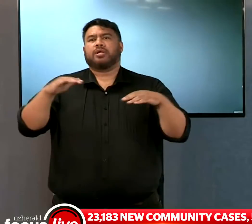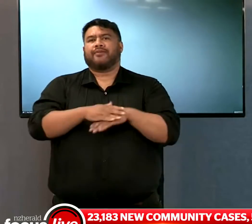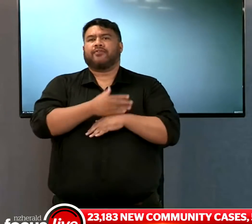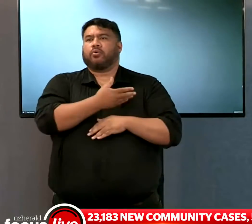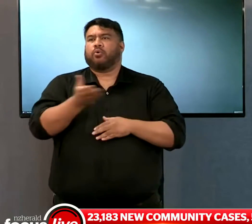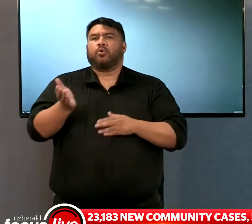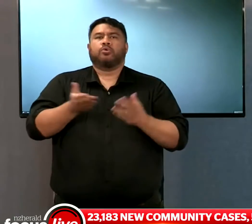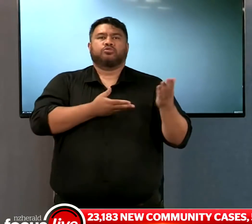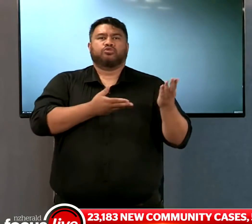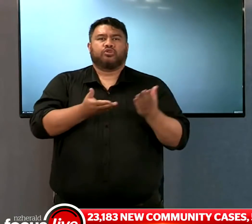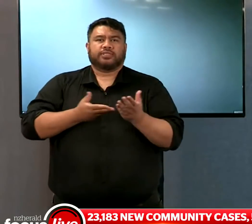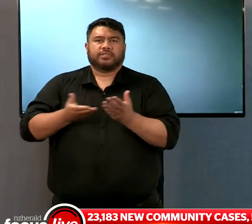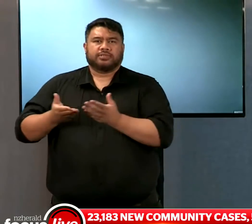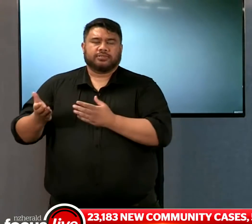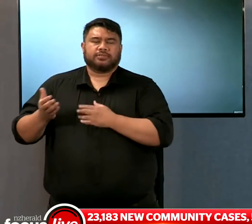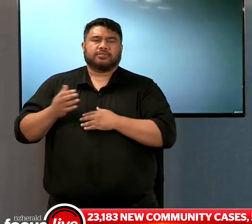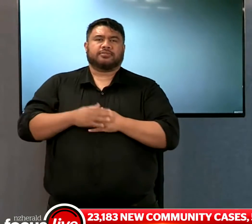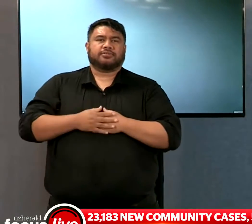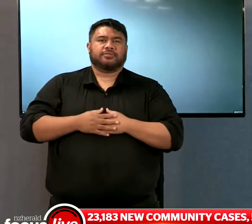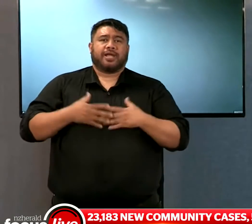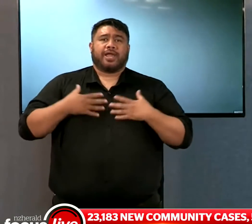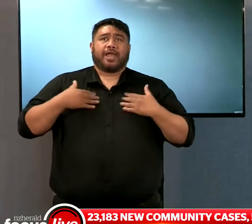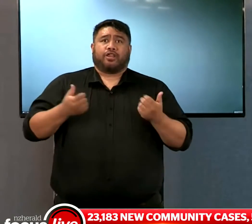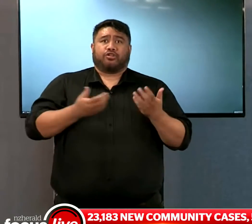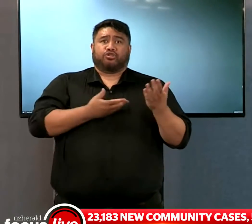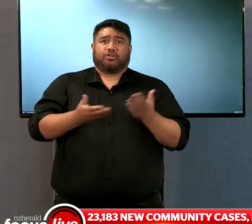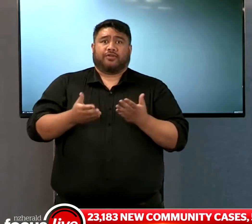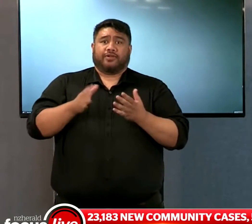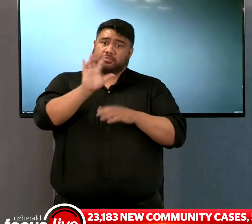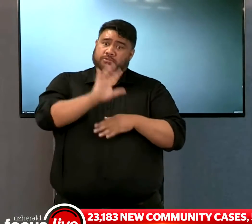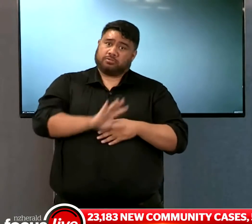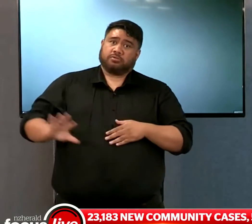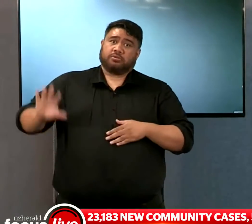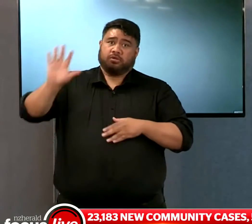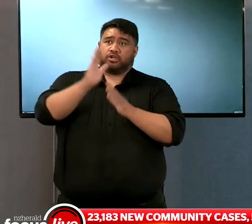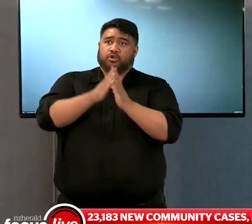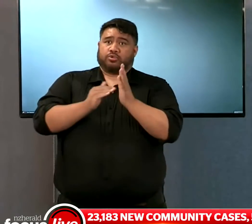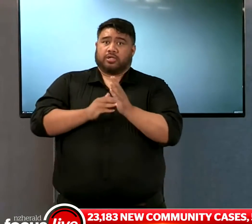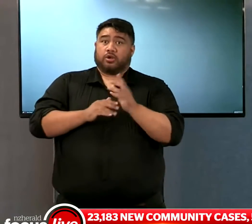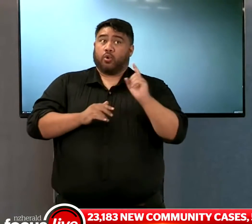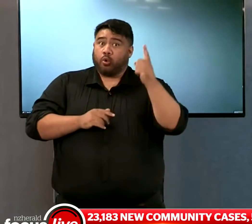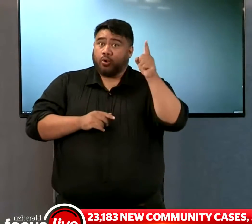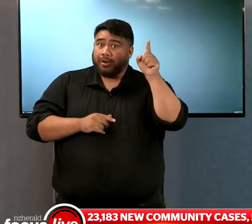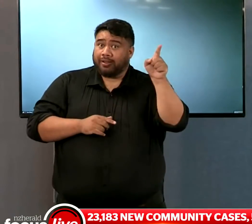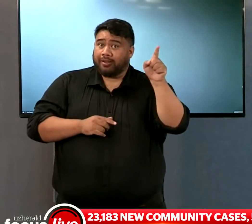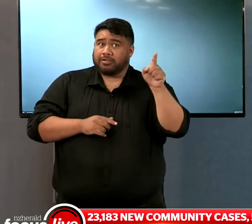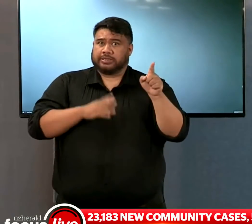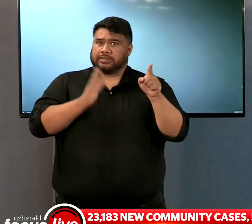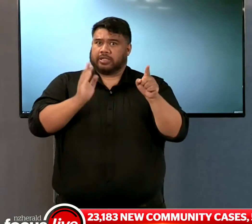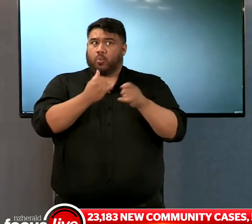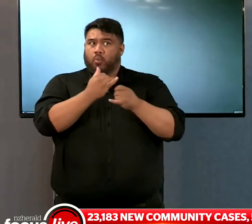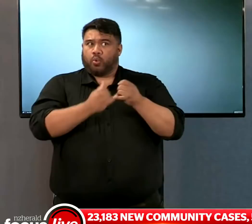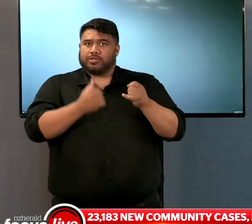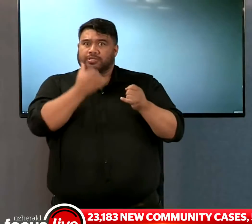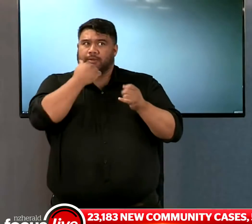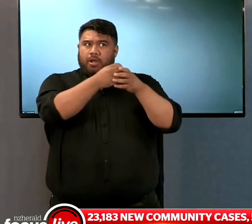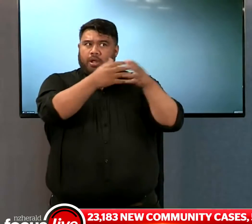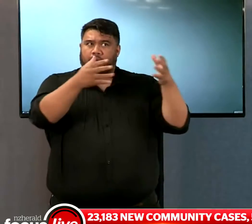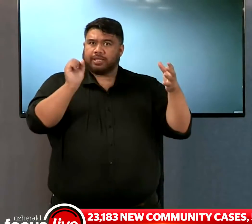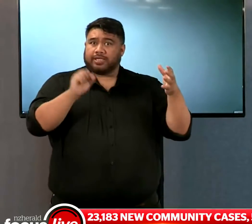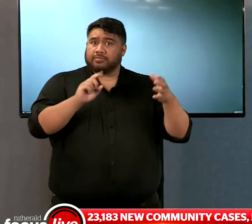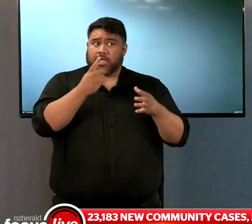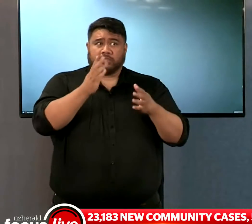everybody. Our health services across the country, including in Tamaki Makaurau, where most pressure is on,